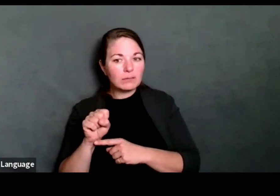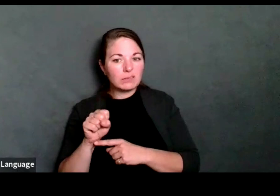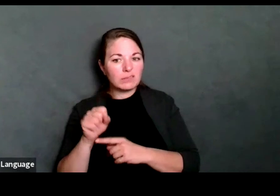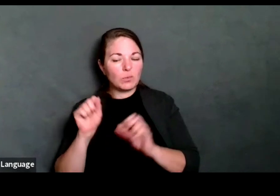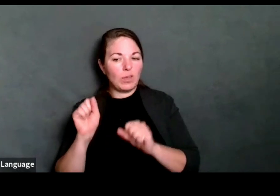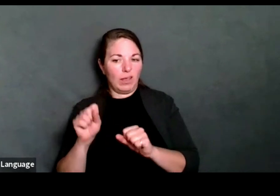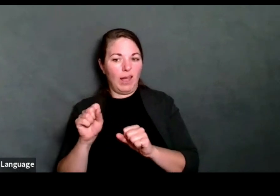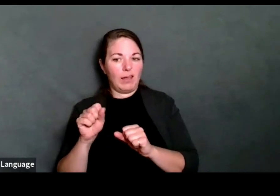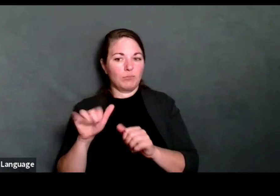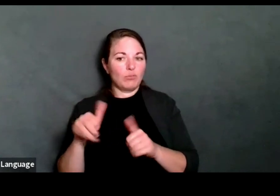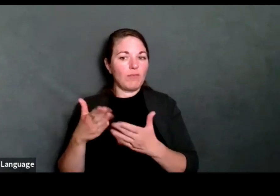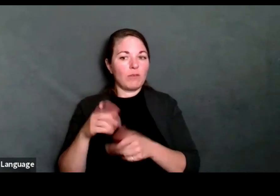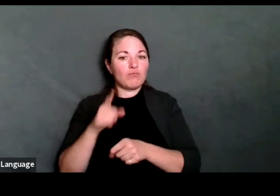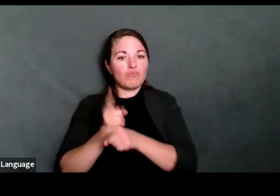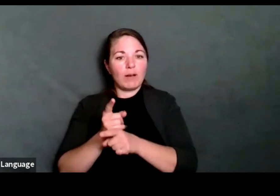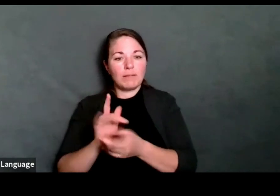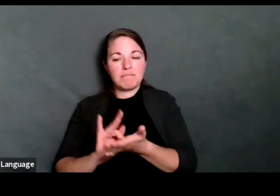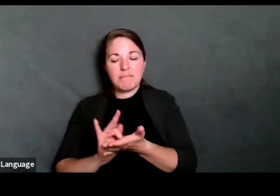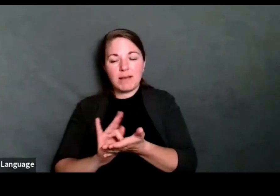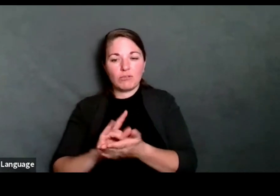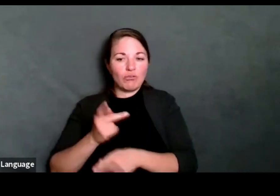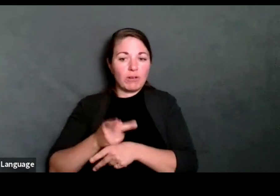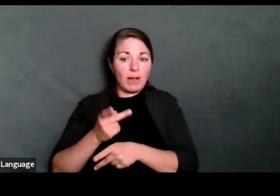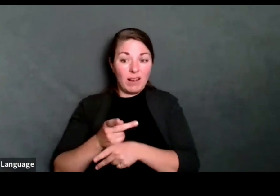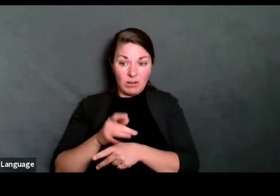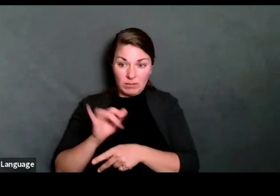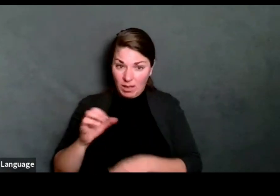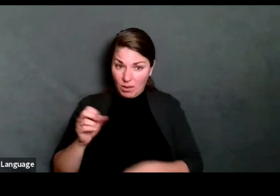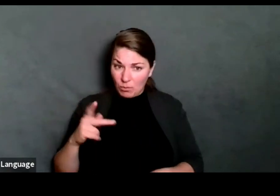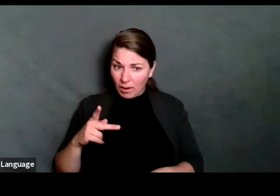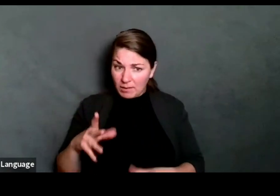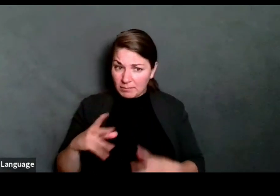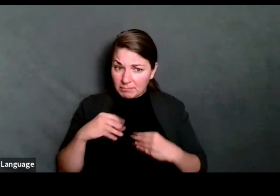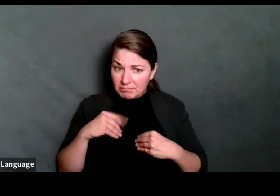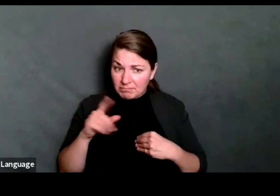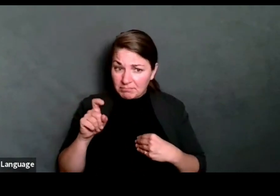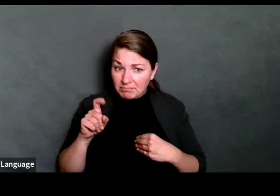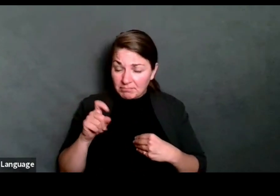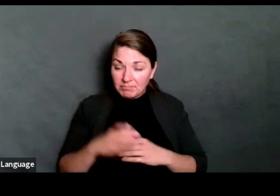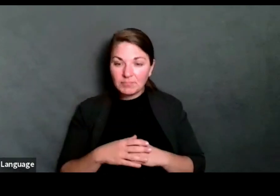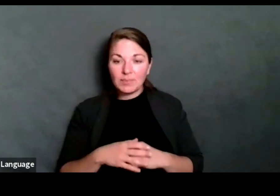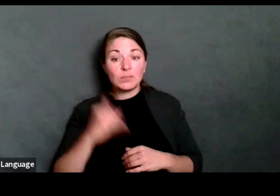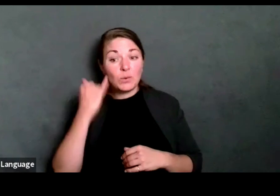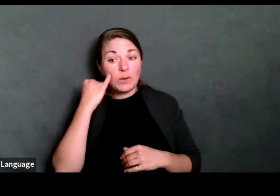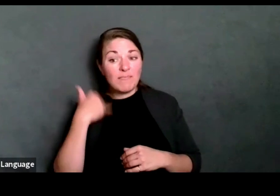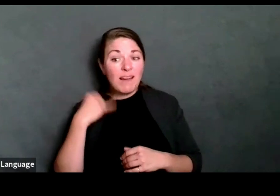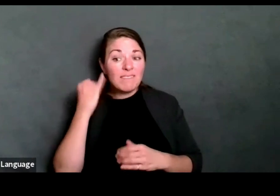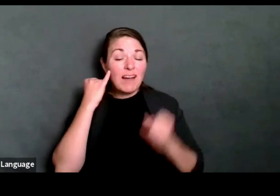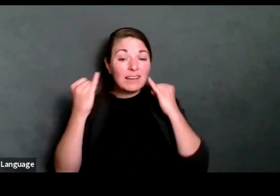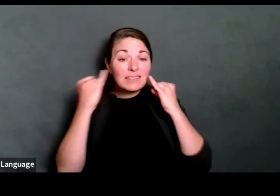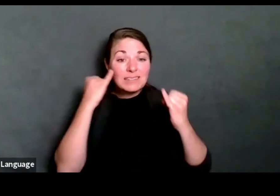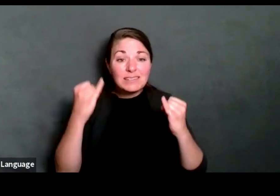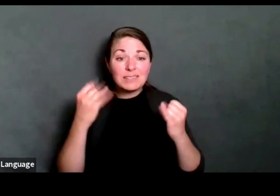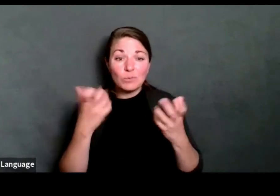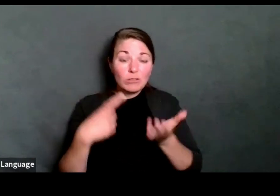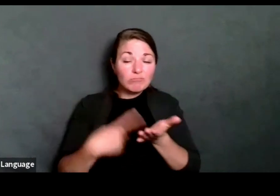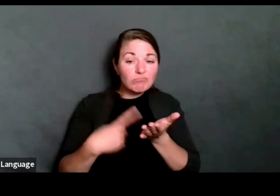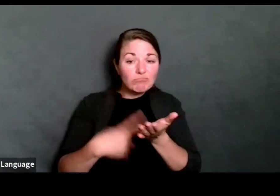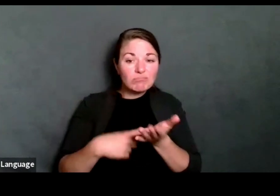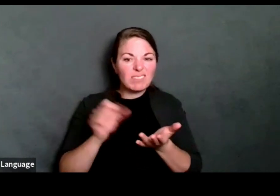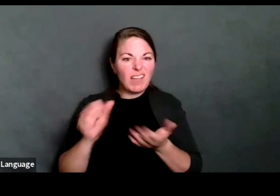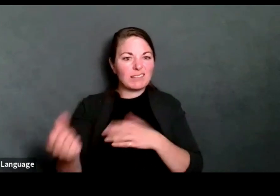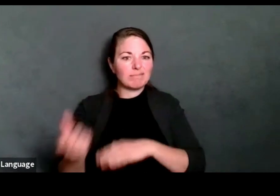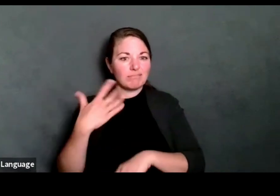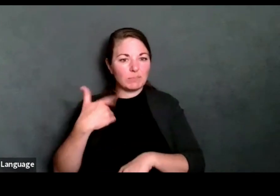you? So if there are any scenarios that you want to workshop in our discussion session, you can send those to me in advance. If you're